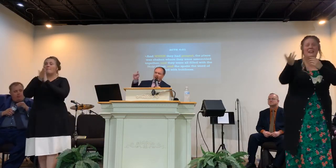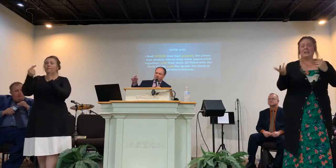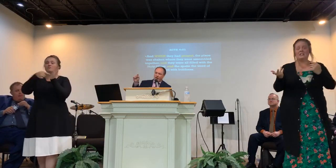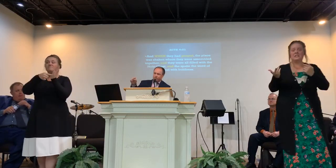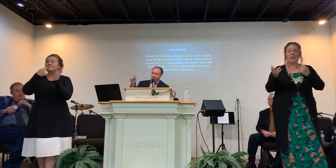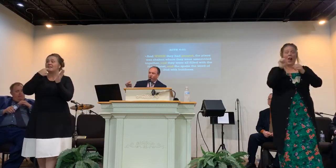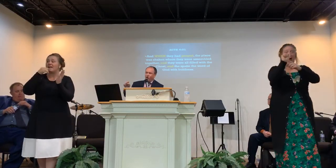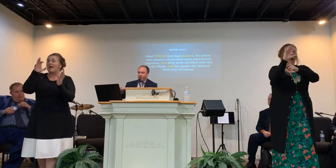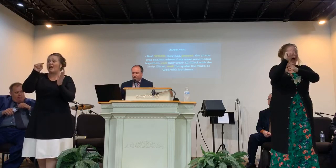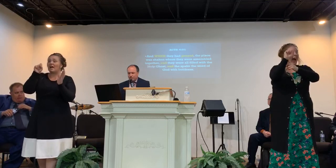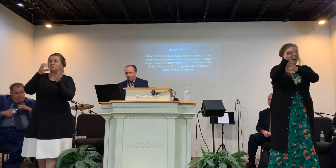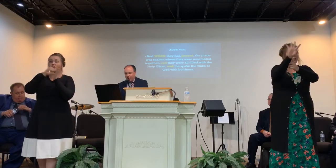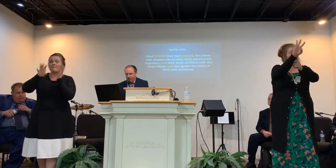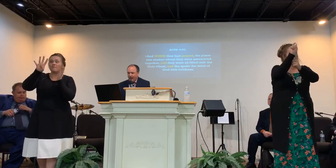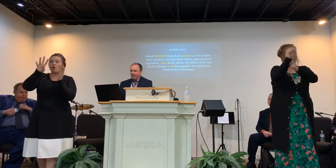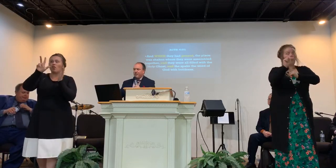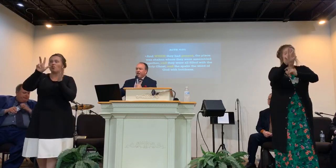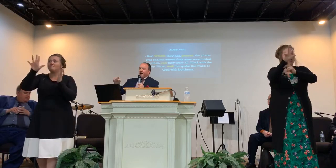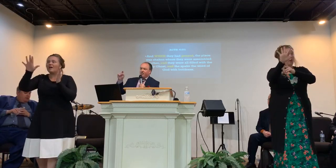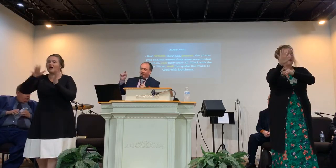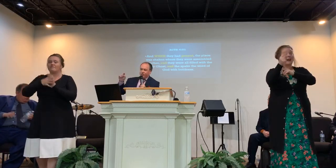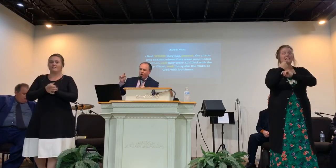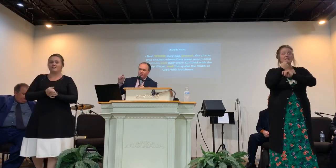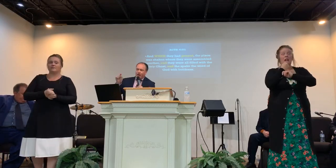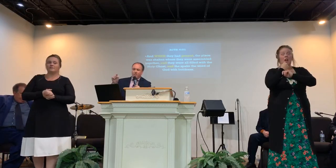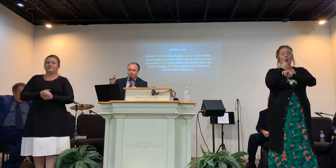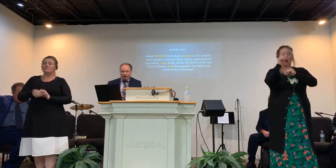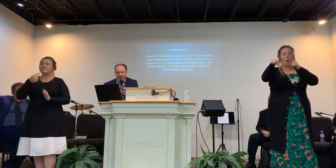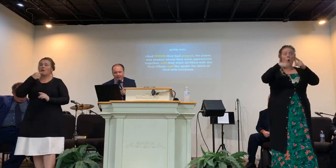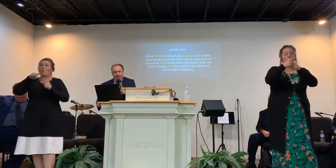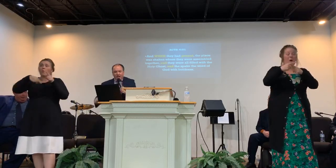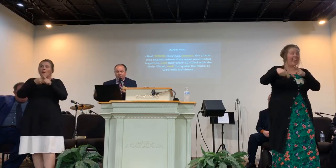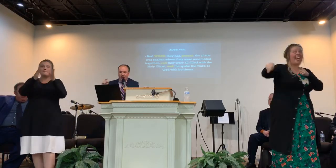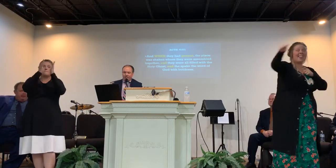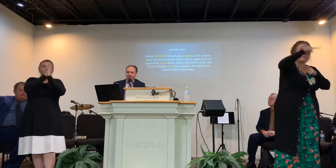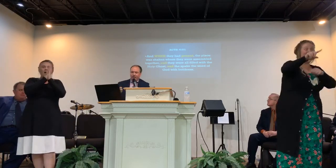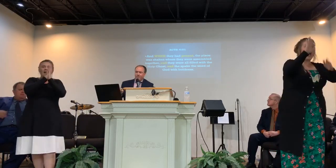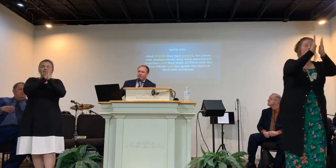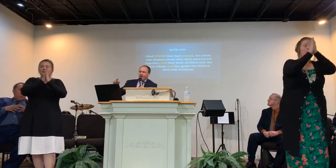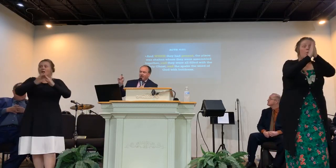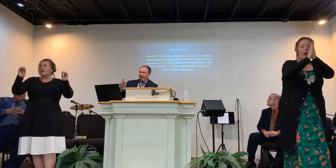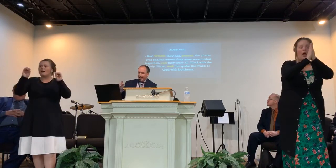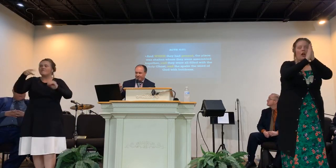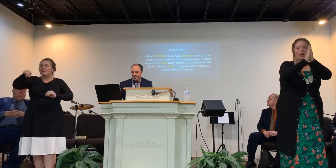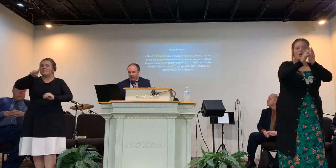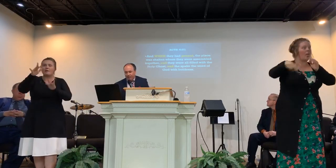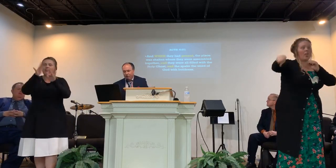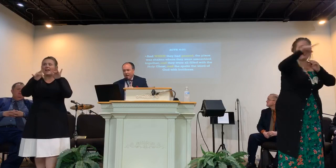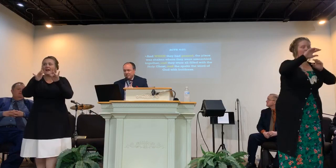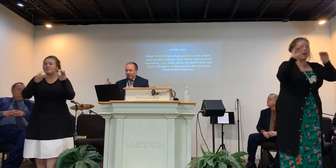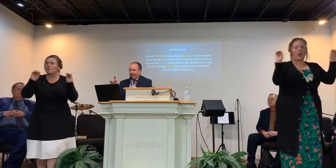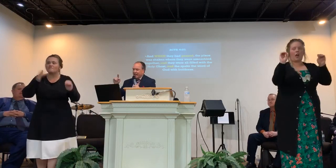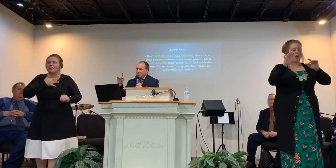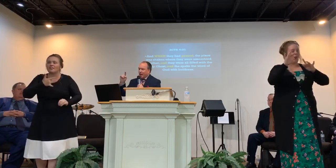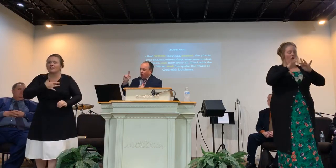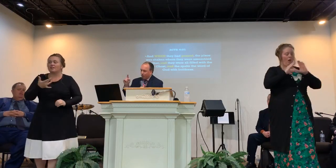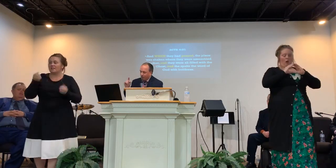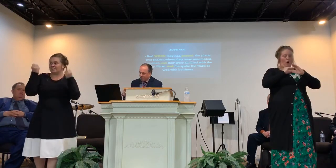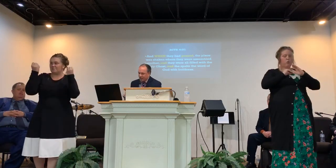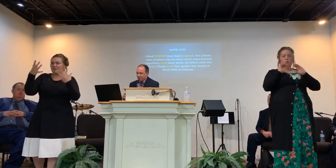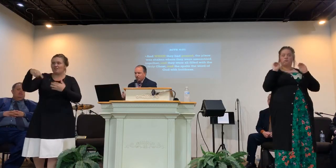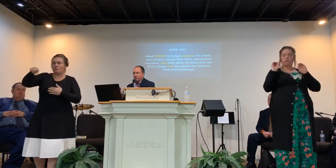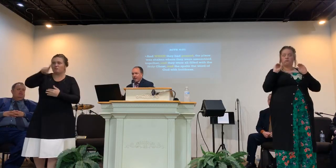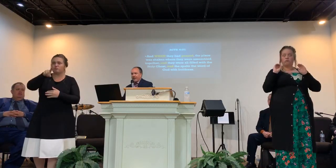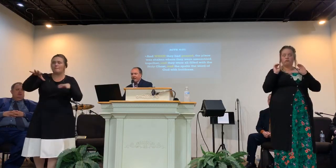says in Acts chapter 4, verse 35, that when they prayed, none of them lacked. For as many as